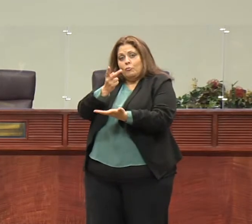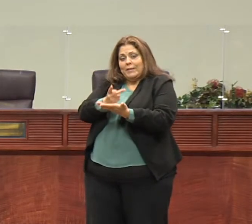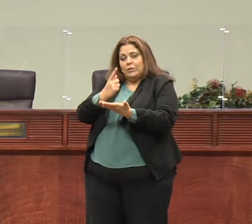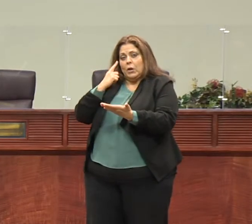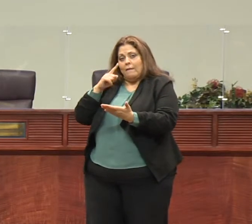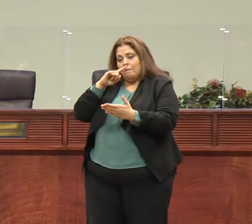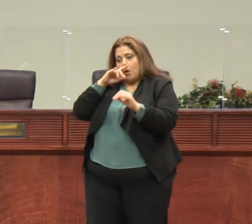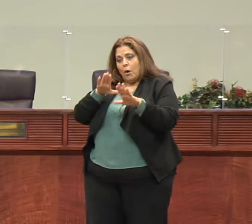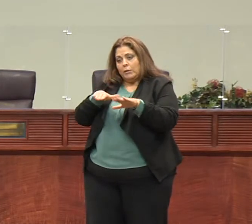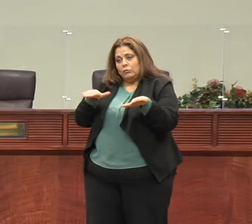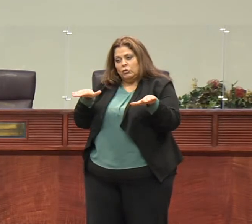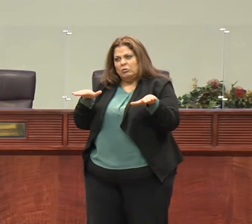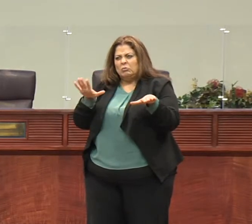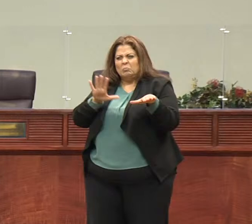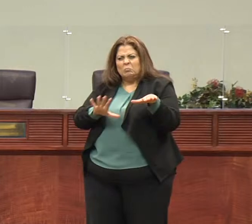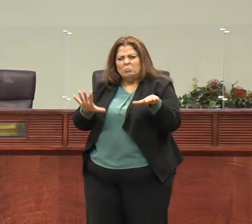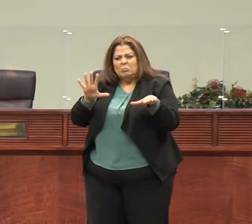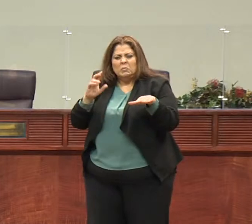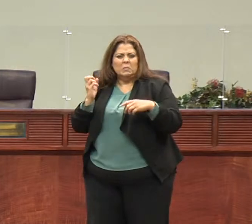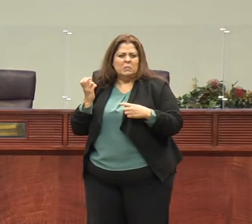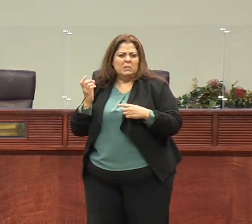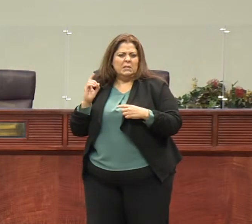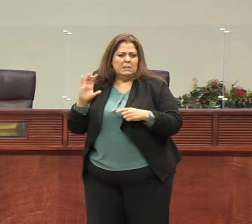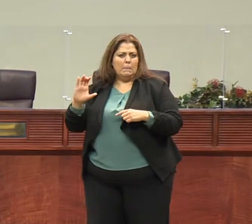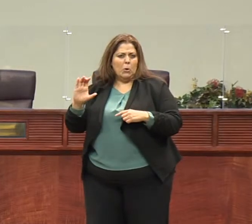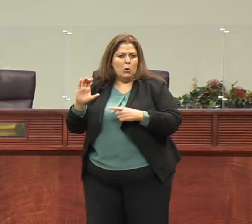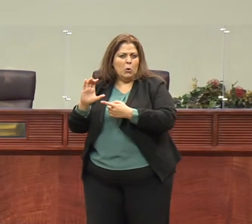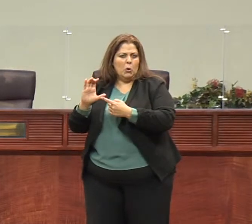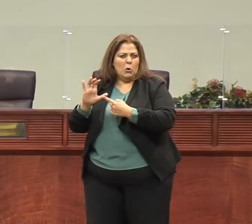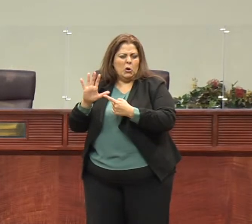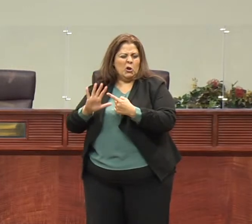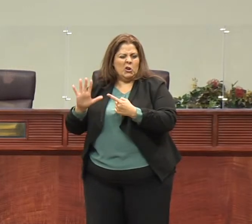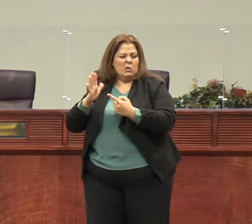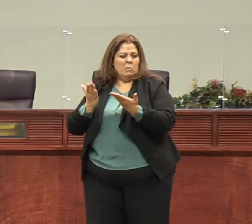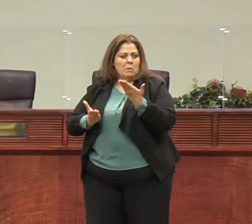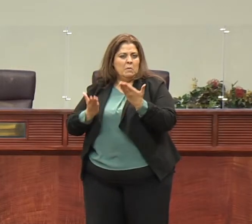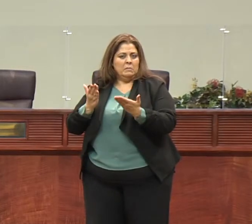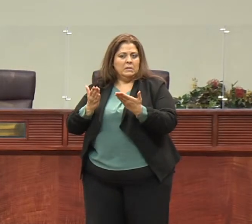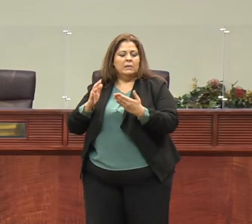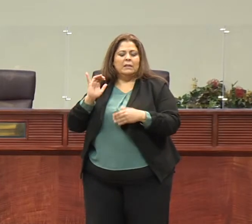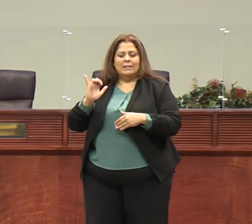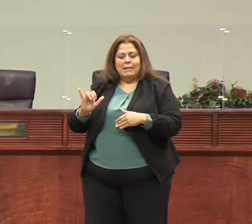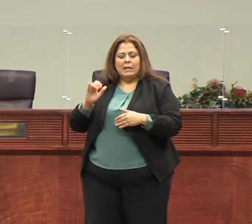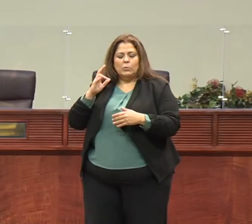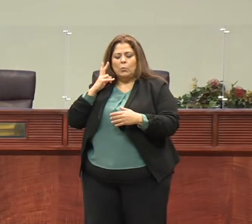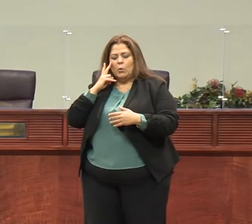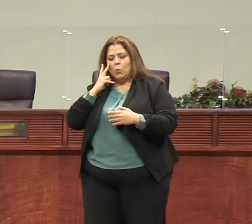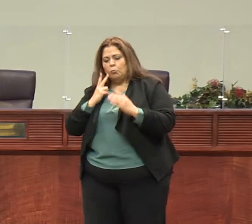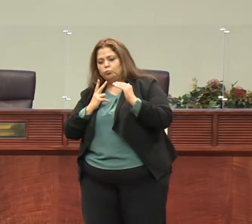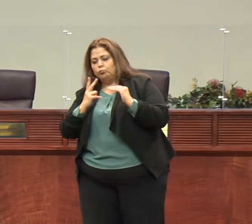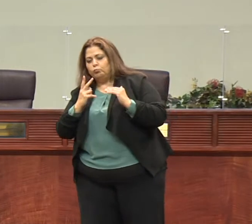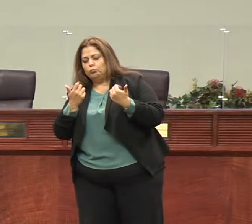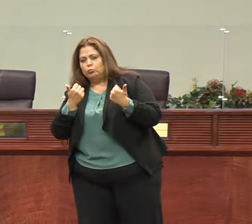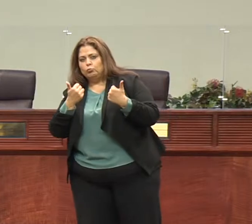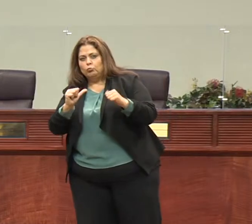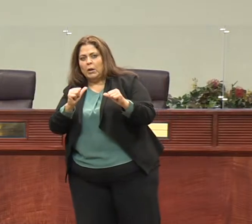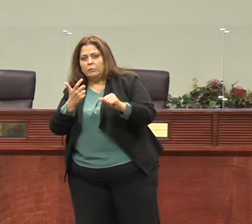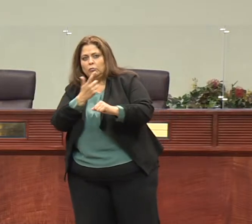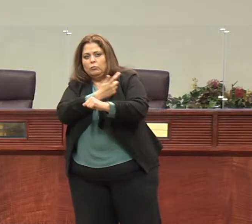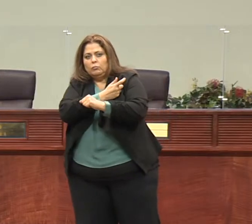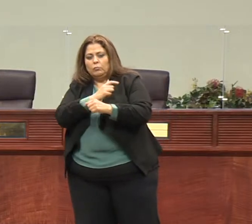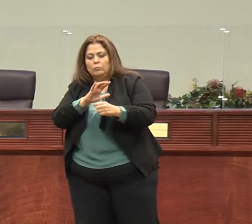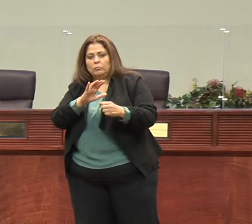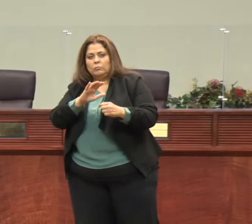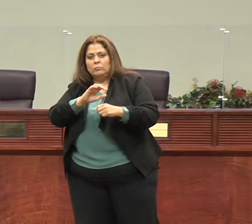children, probably by December. So that's when we probably will engage in protecting younger than 12 with a vaccination. Now,